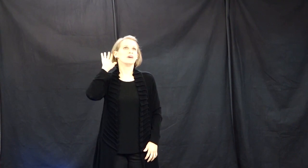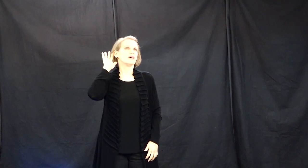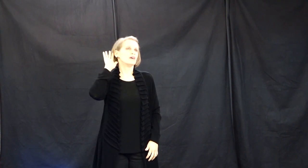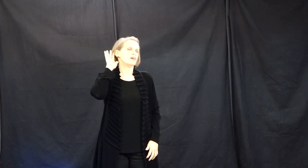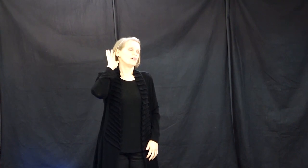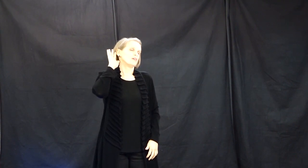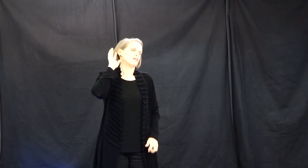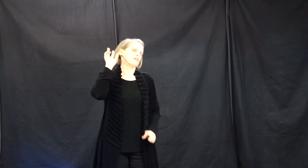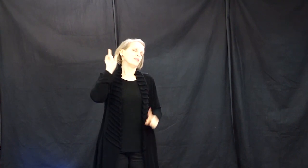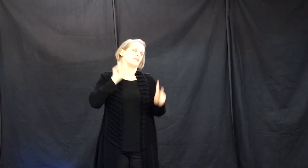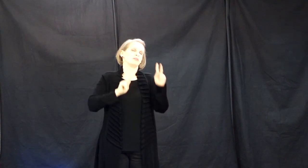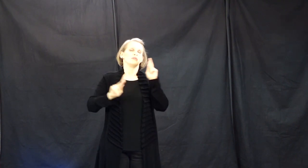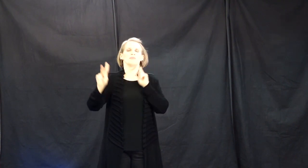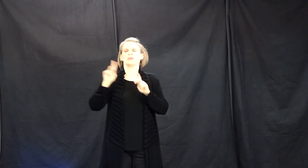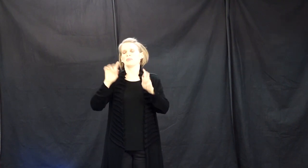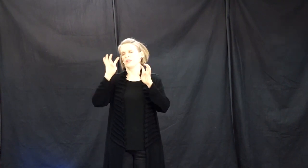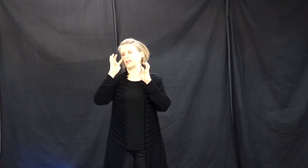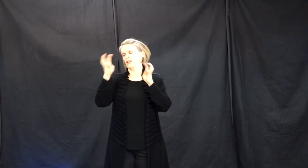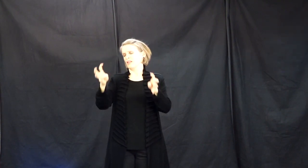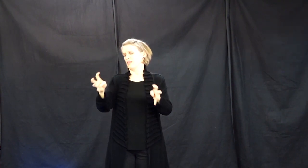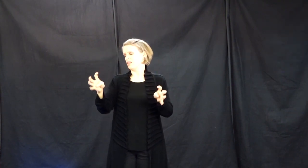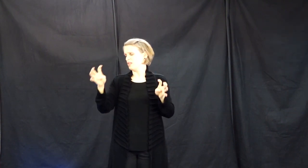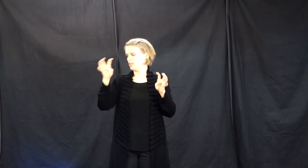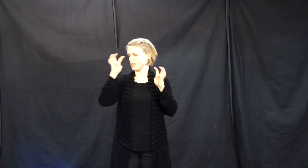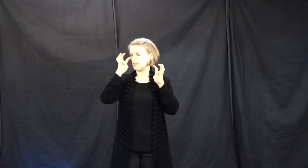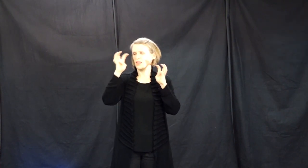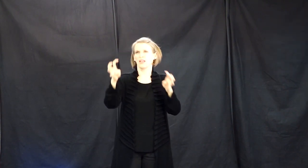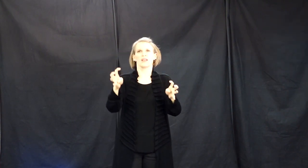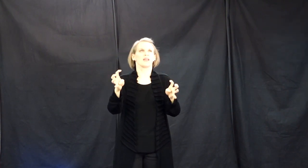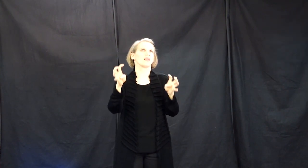I hear wailing in the street.